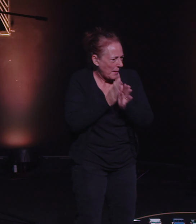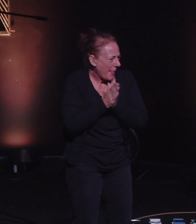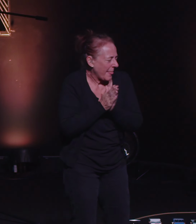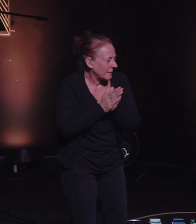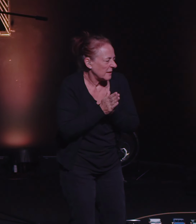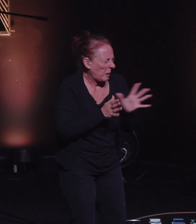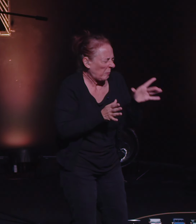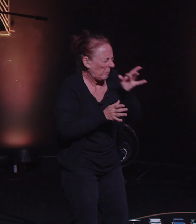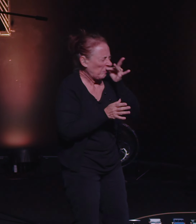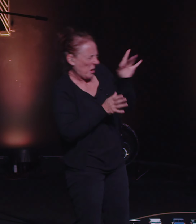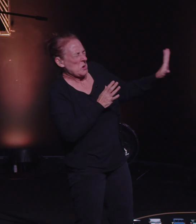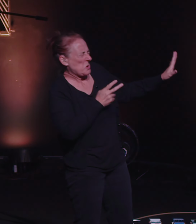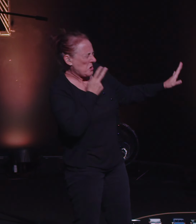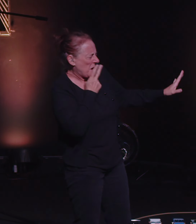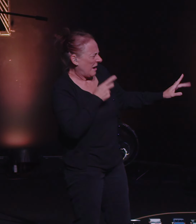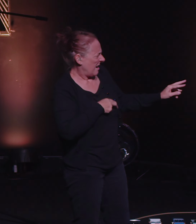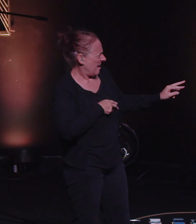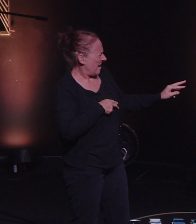get a waft of smoke.